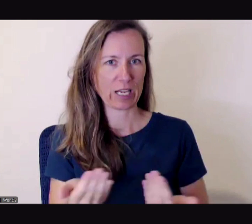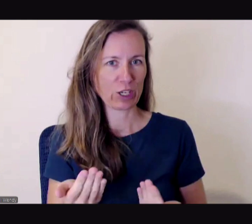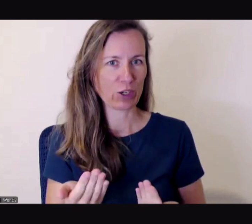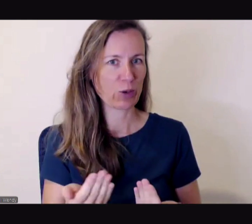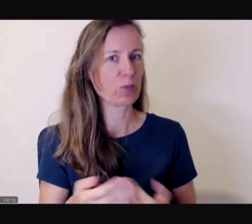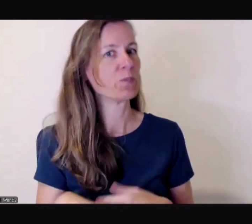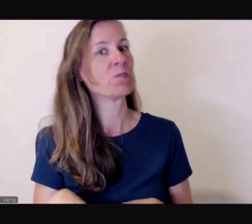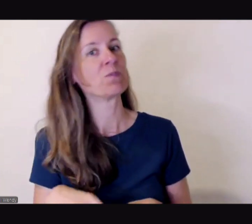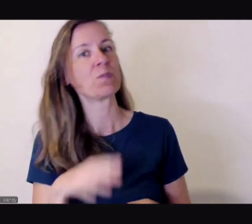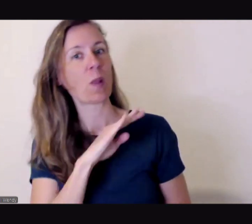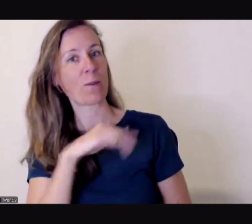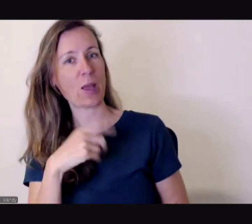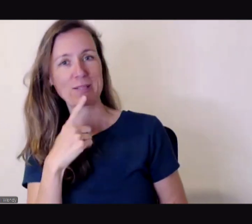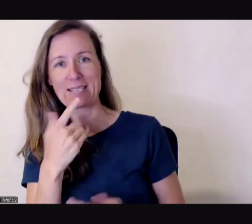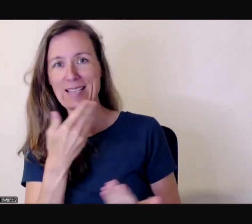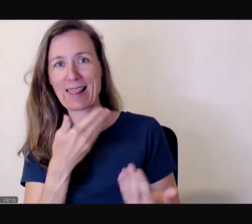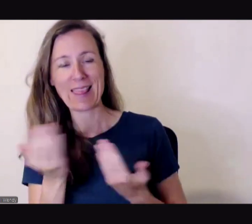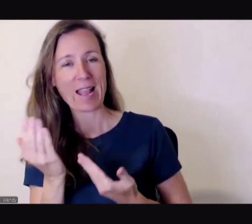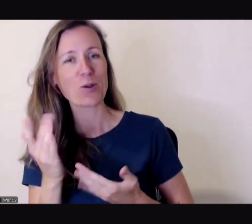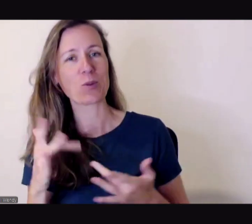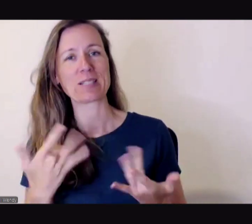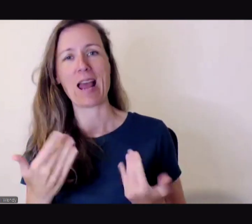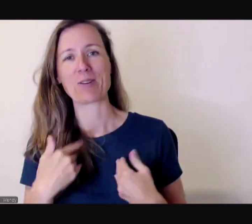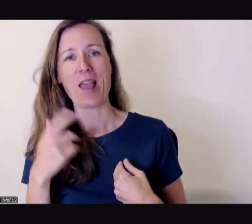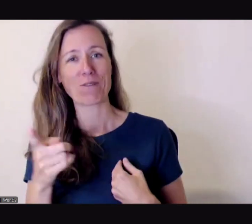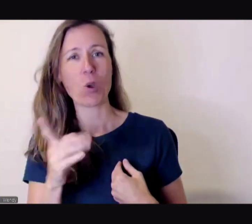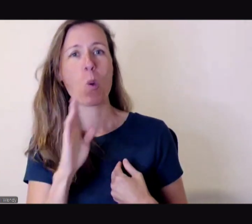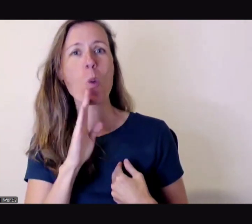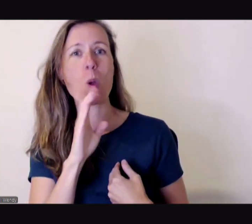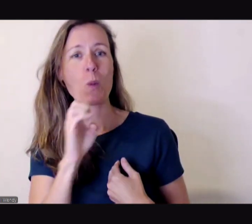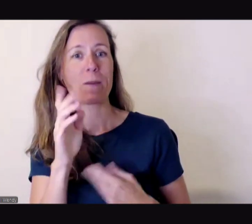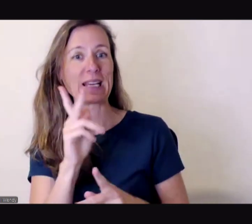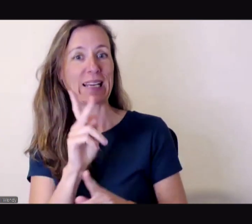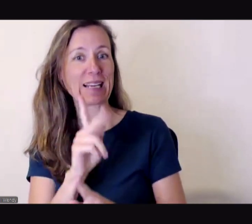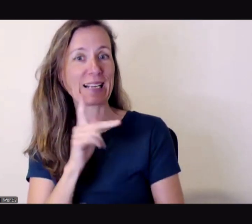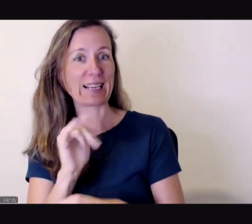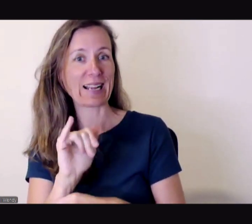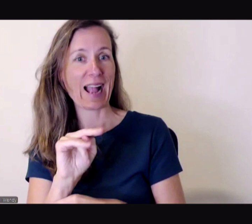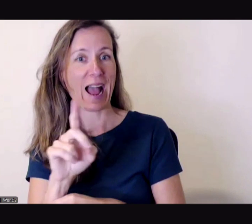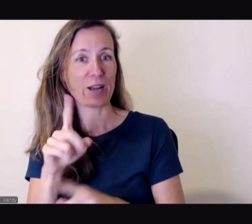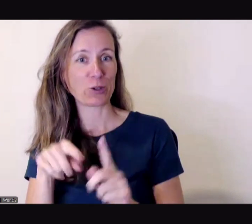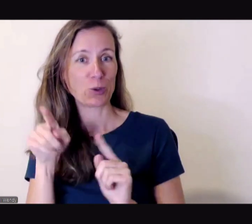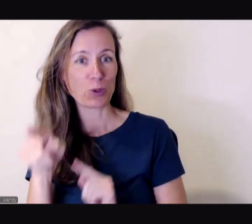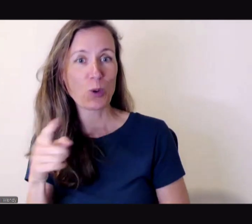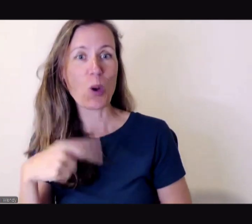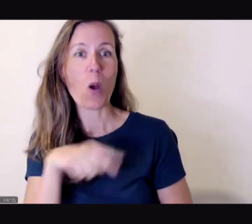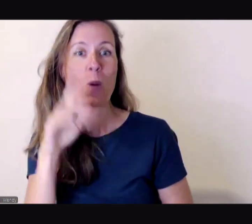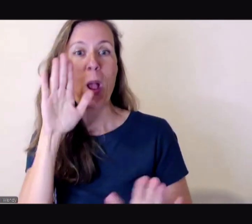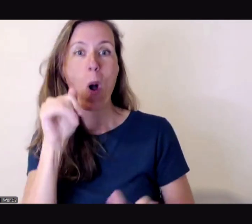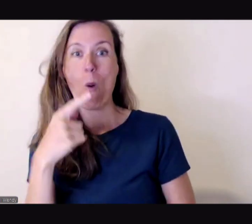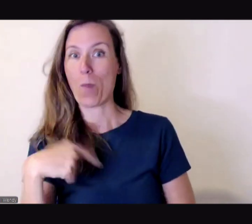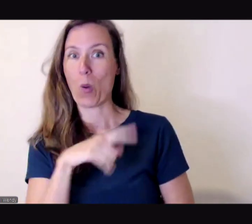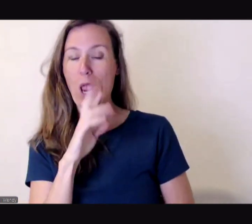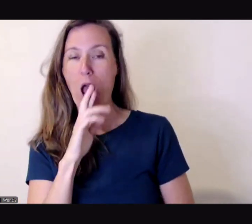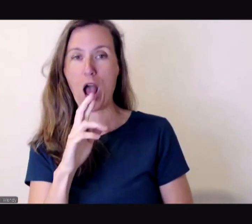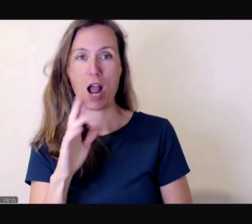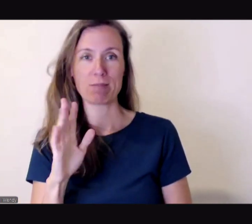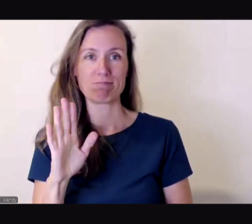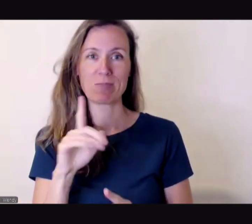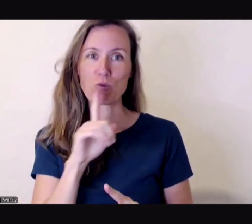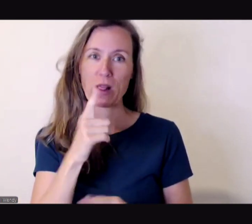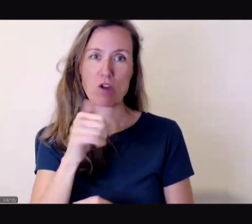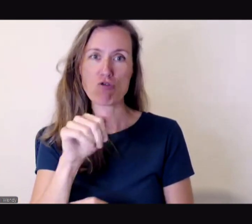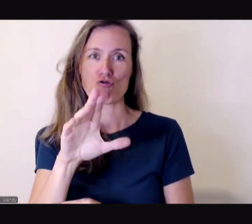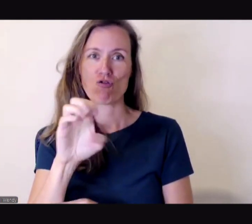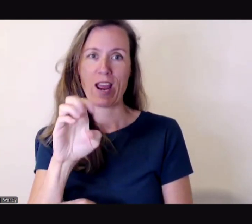we will be kind to you. We hope we are graceful and kind to you. Thank you. I believe you are up, Deputy Chief